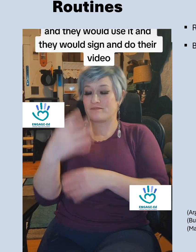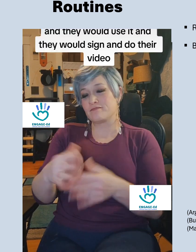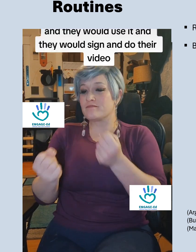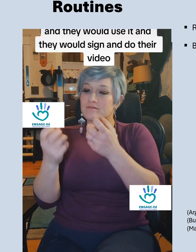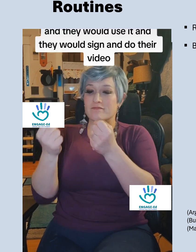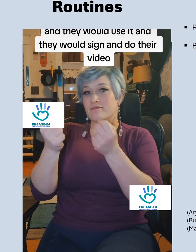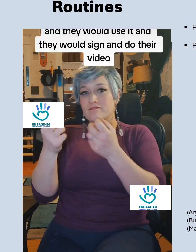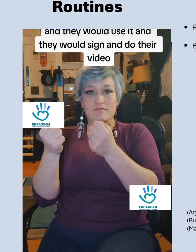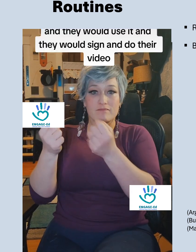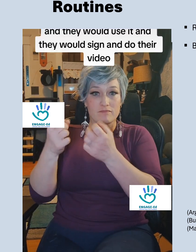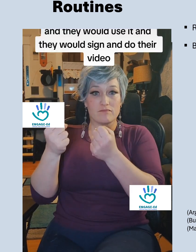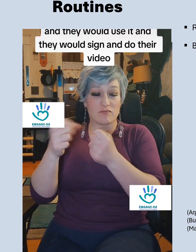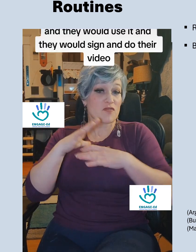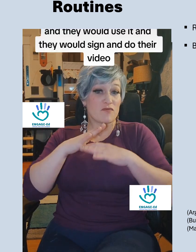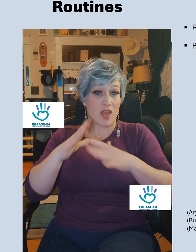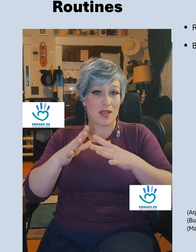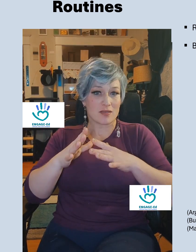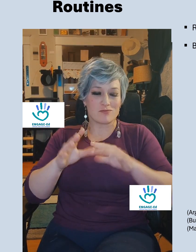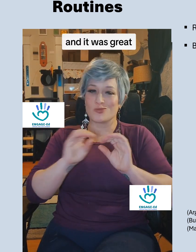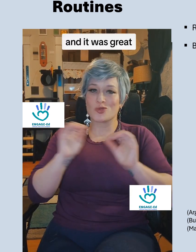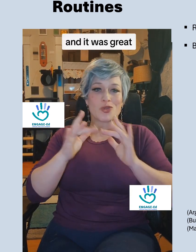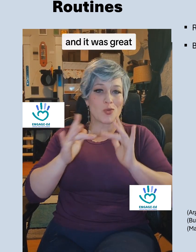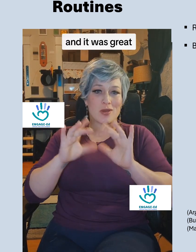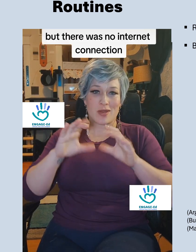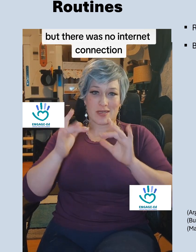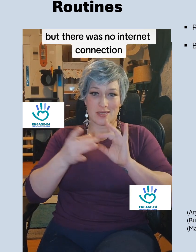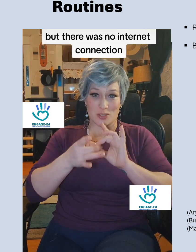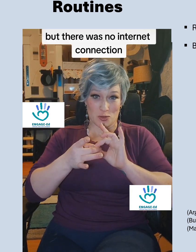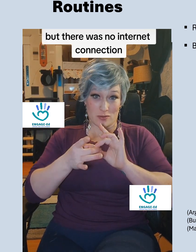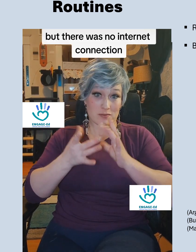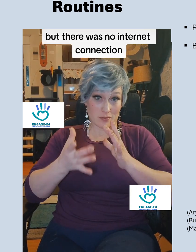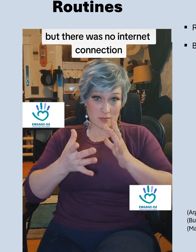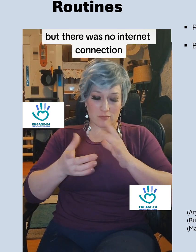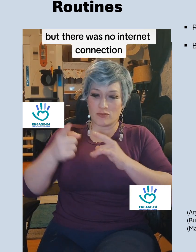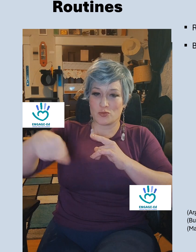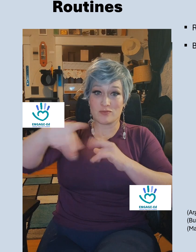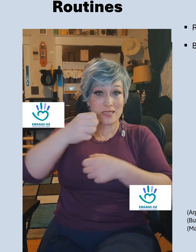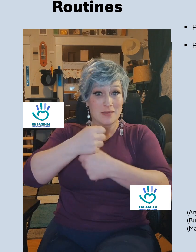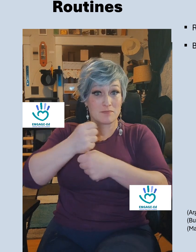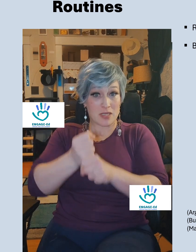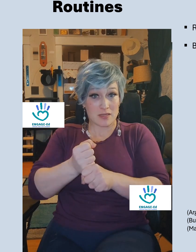it and they would sign and do their video, and it was great, but there was no internet connection.